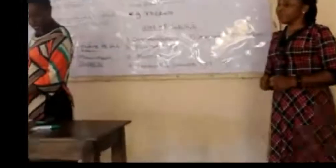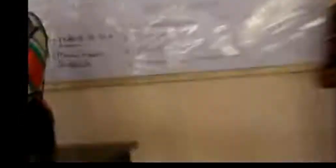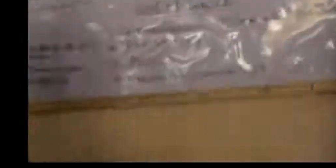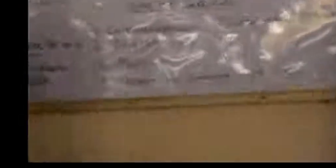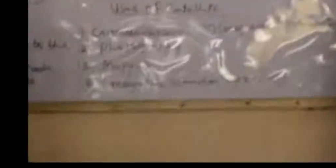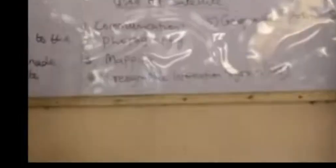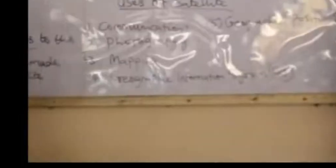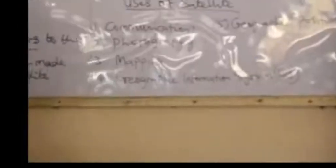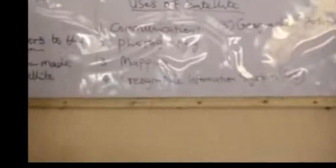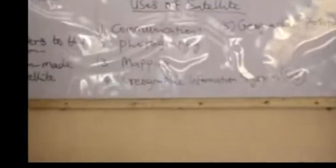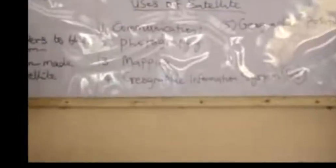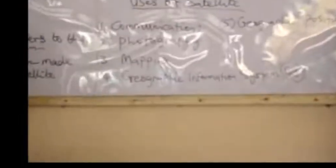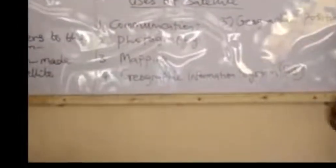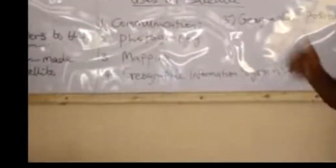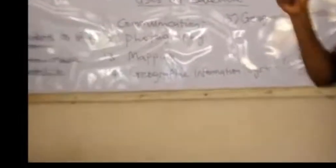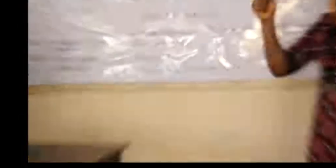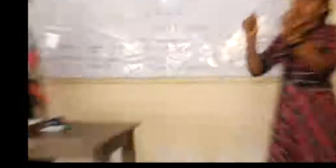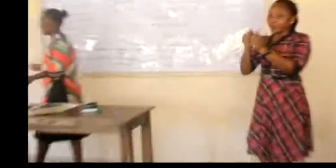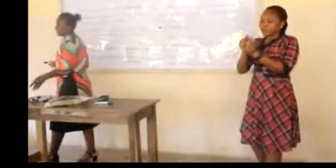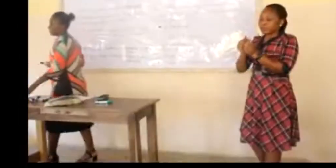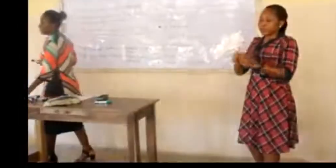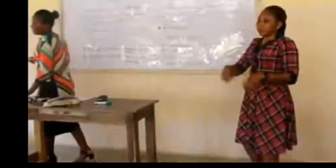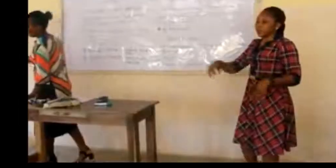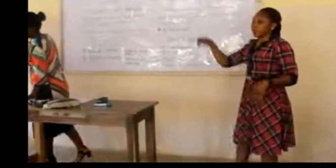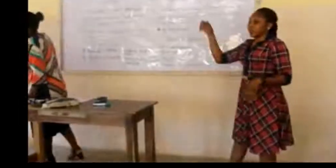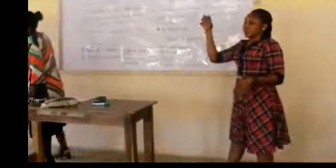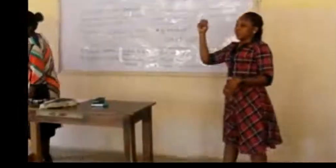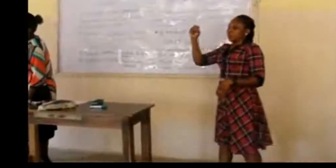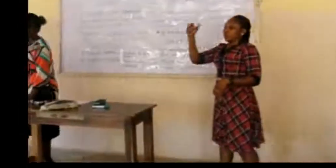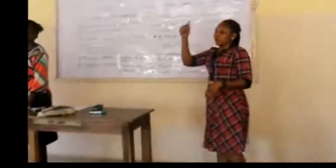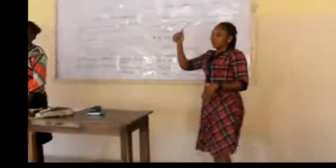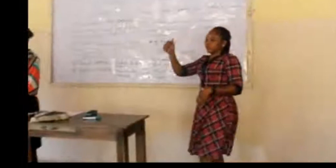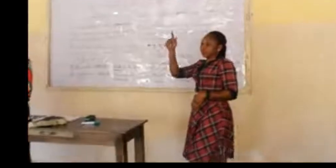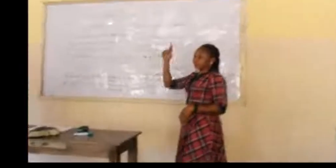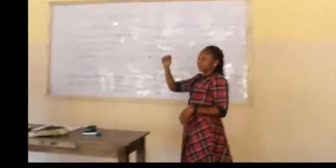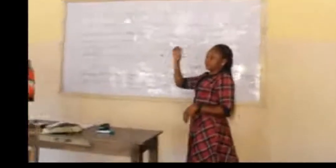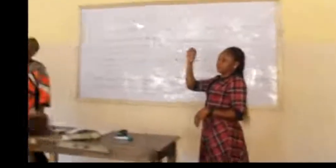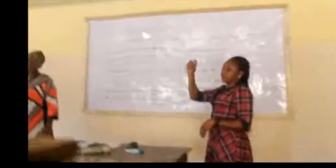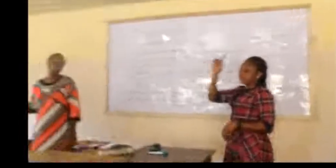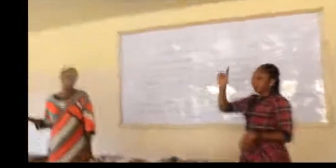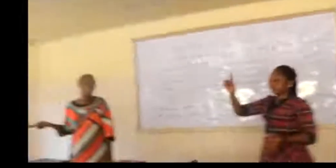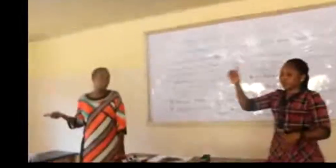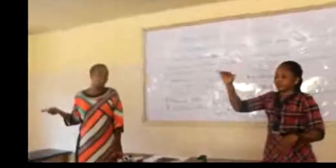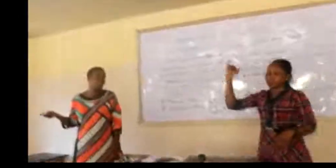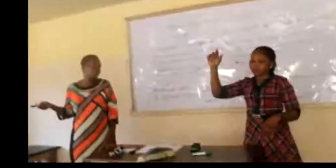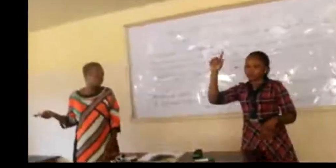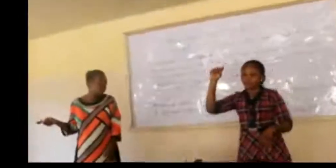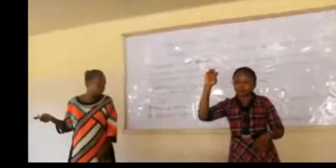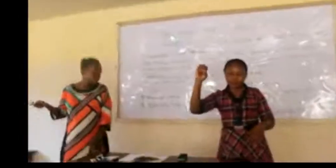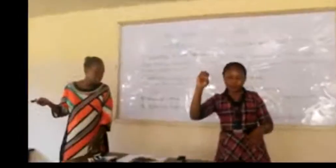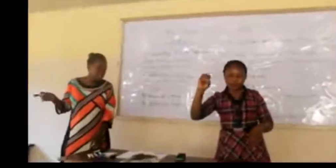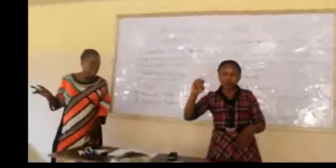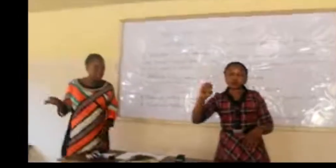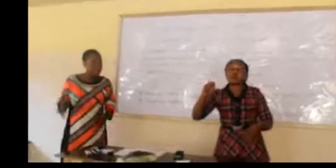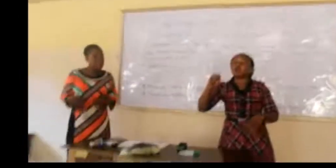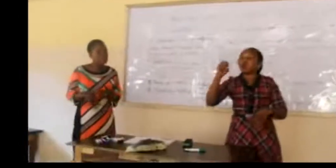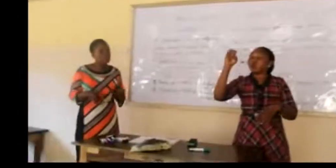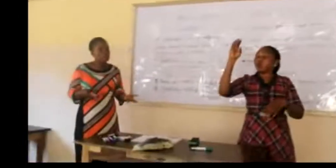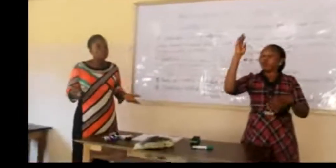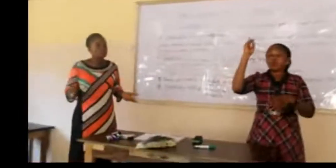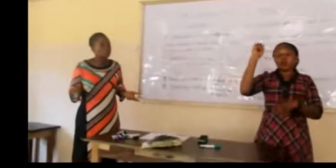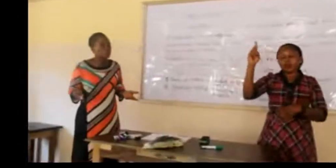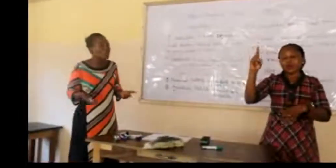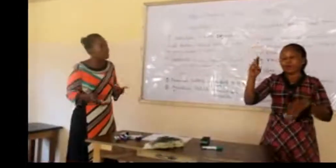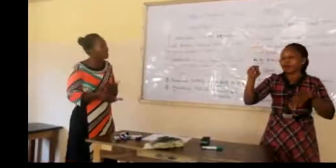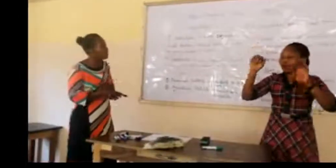one cannot get lost in a city, whether you are moving through the sea or through the air. Satellite makes